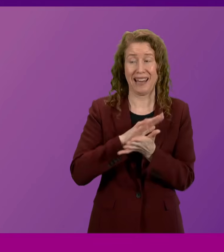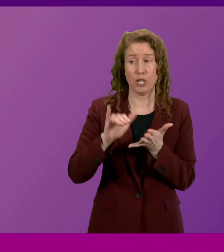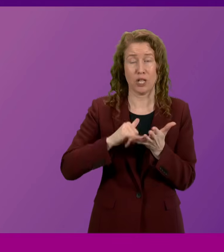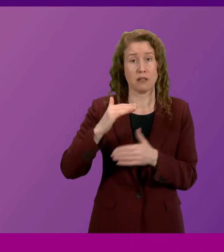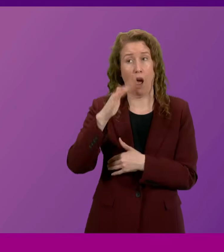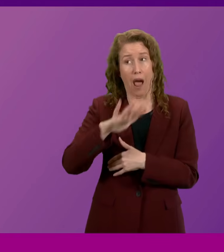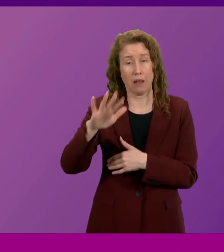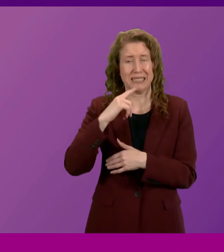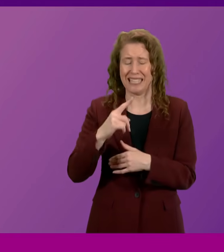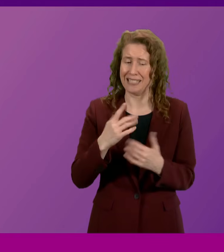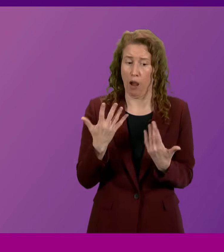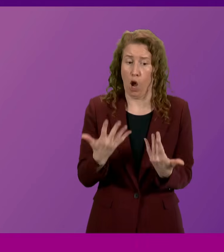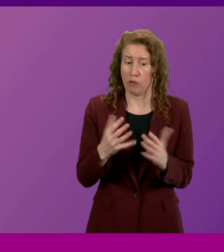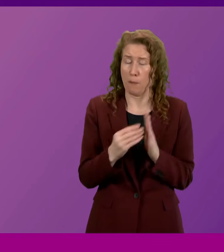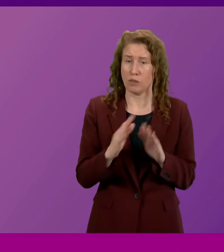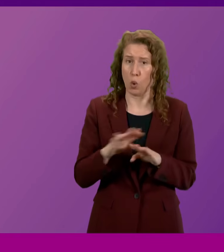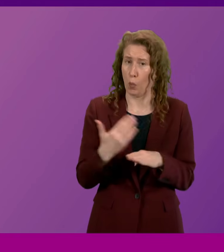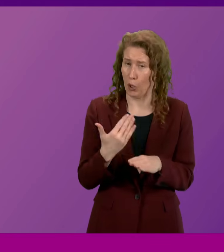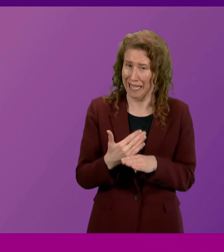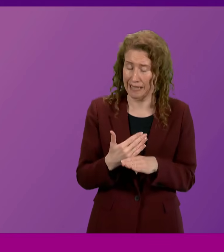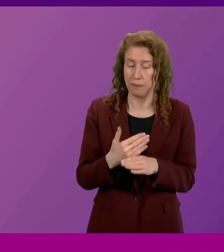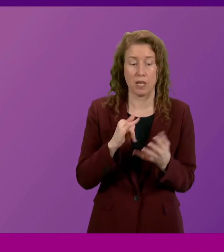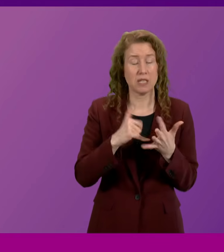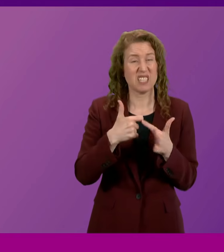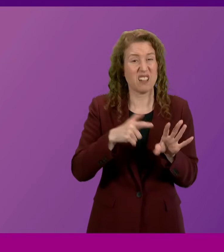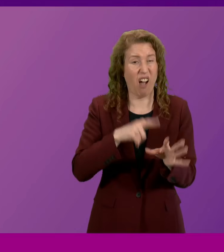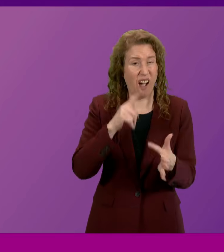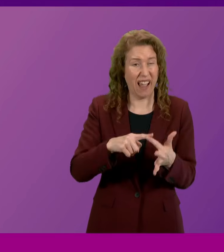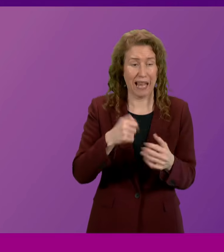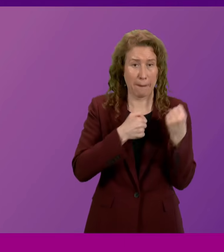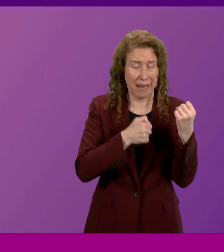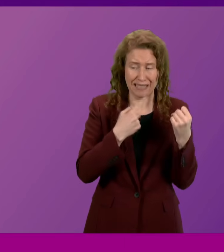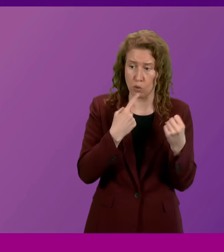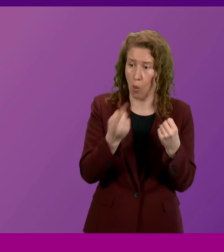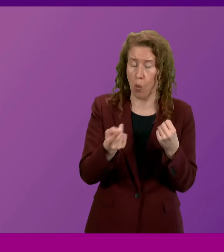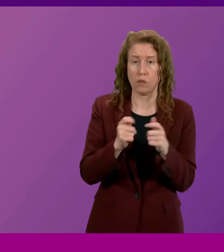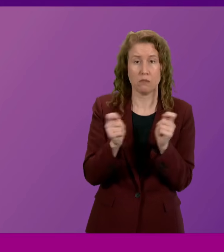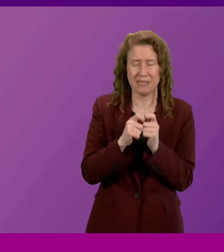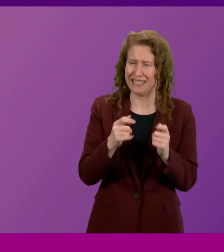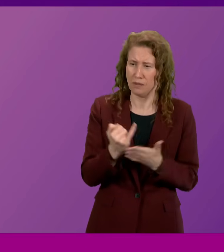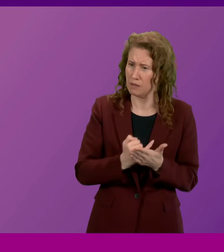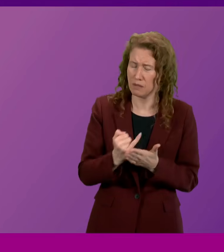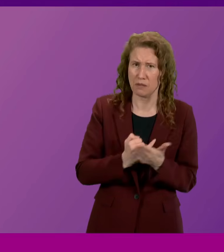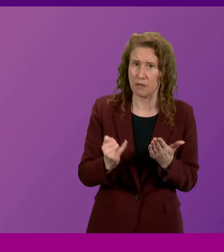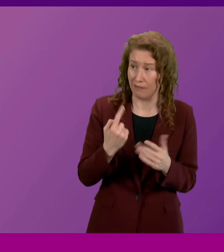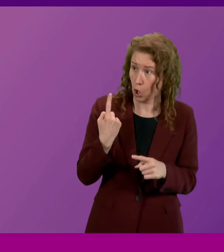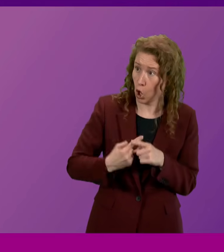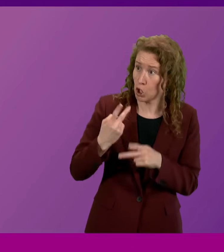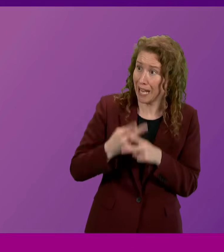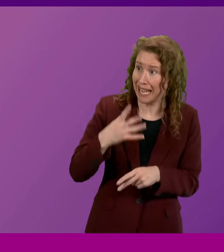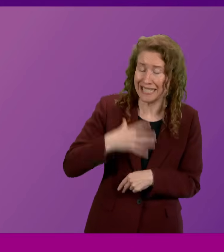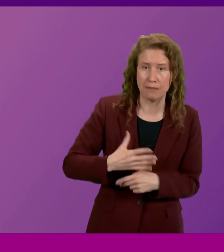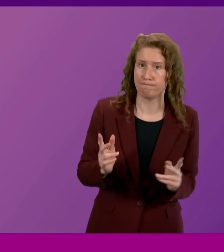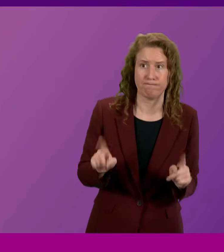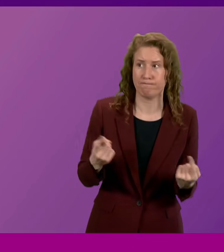urgent care isn't working. Skye SOS NHS campaigners told the West Island Free Press it was shambolic. One said, "They